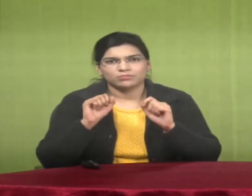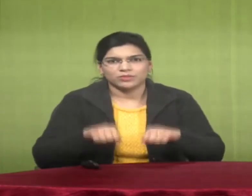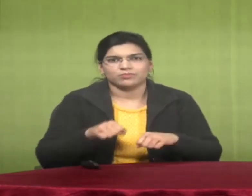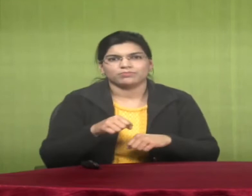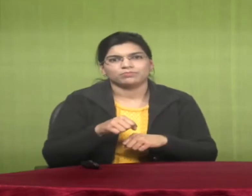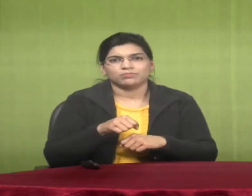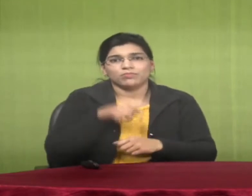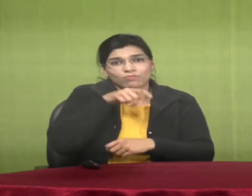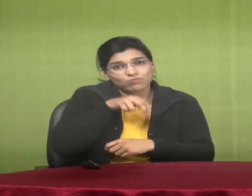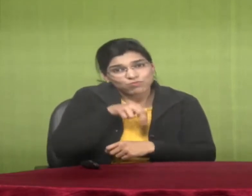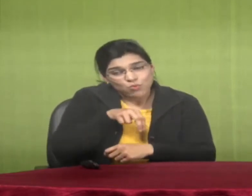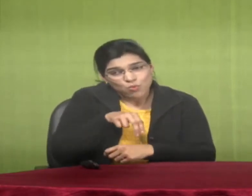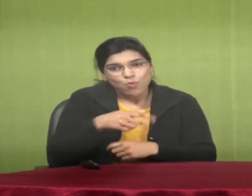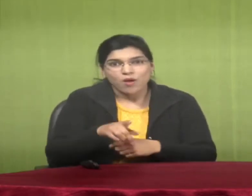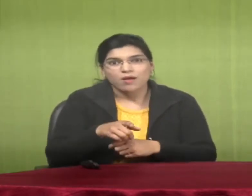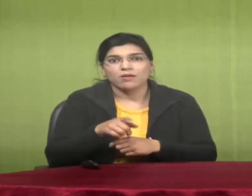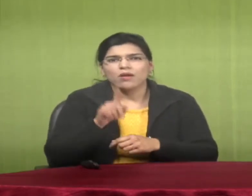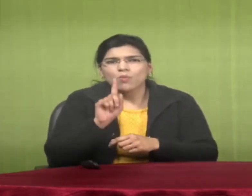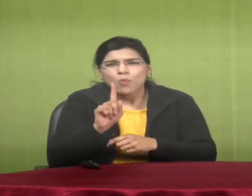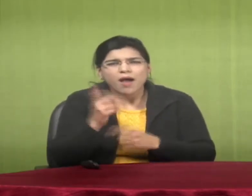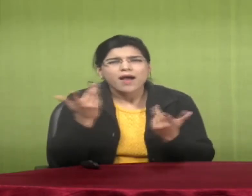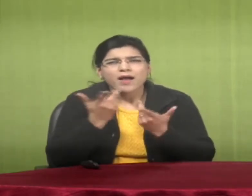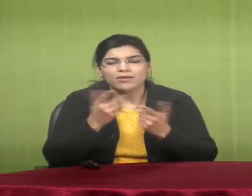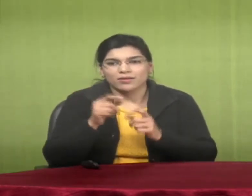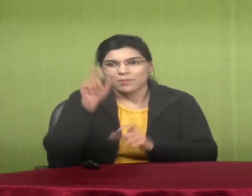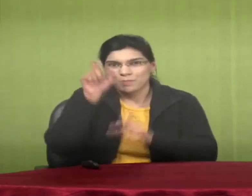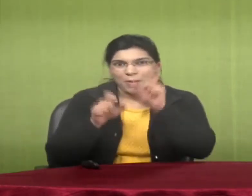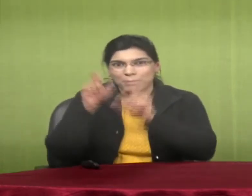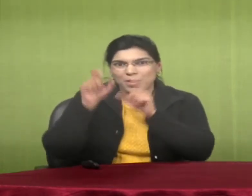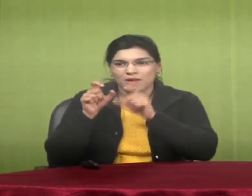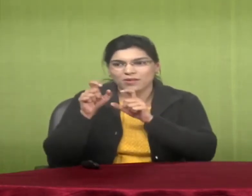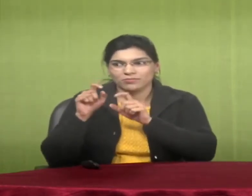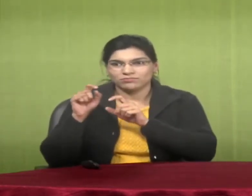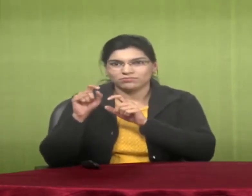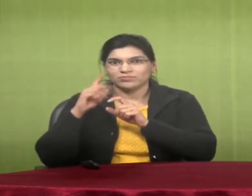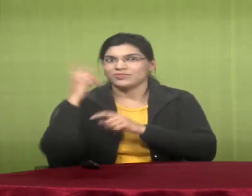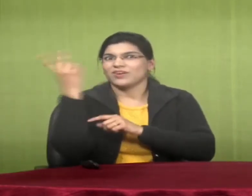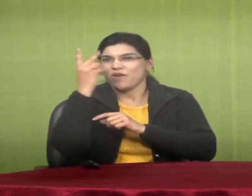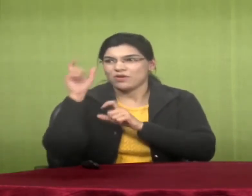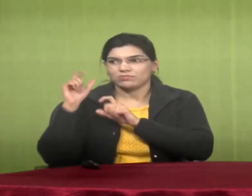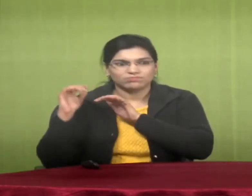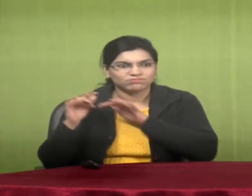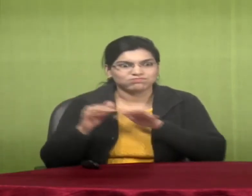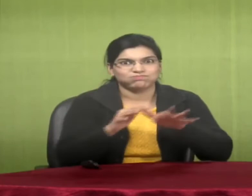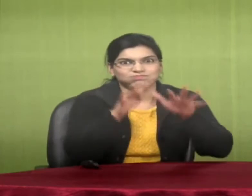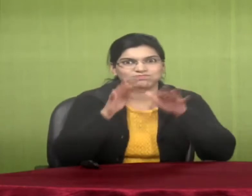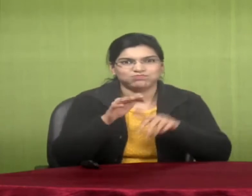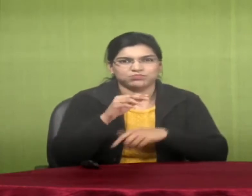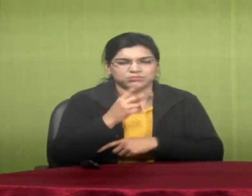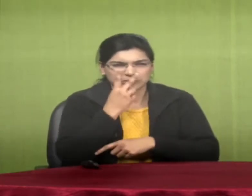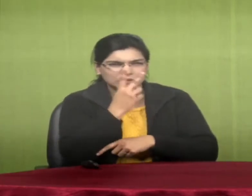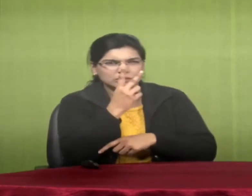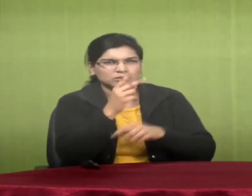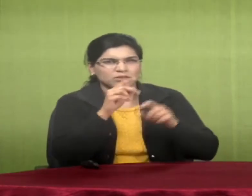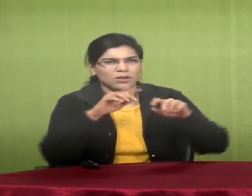to check the other path because he found the other road to be less traveled and a grassy